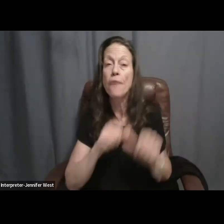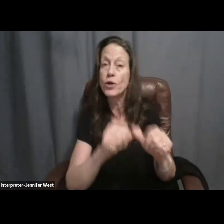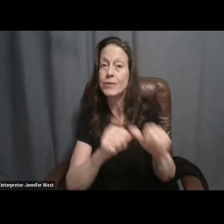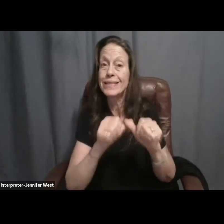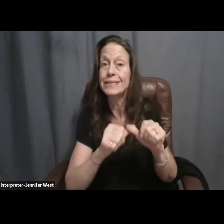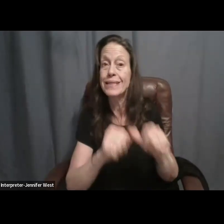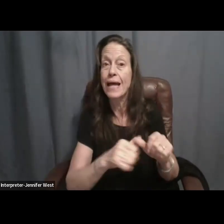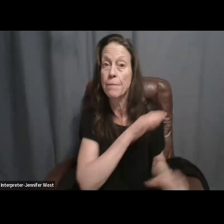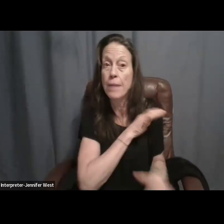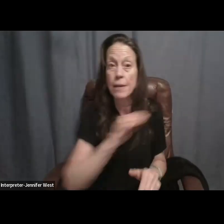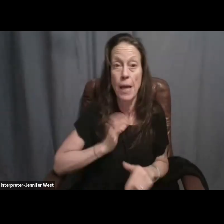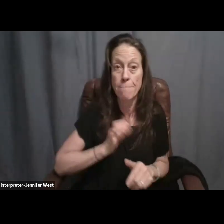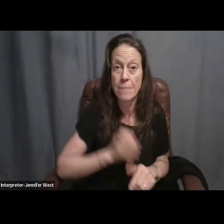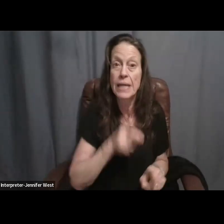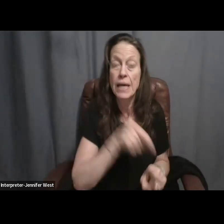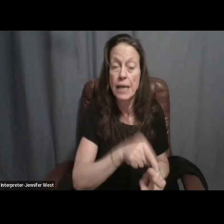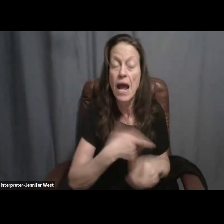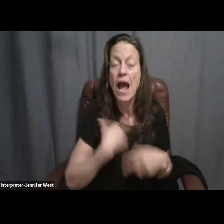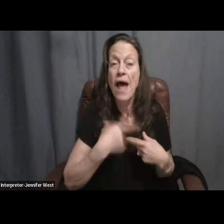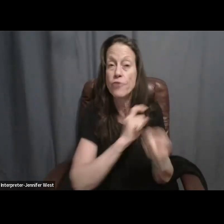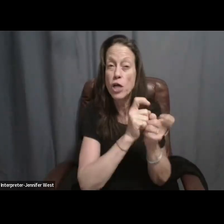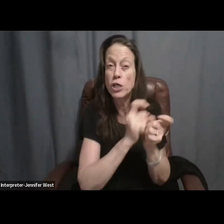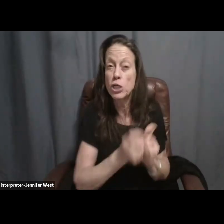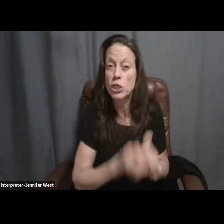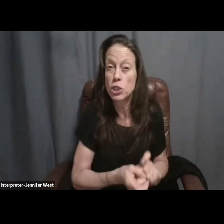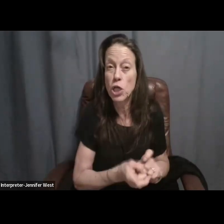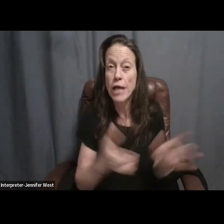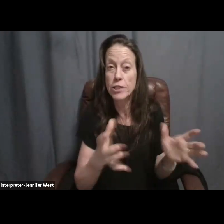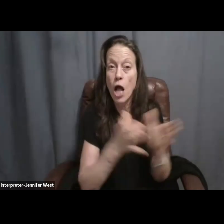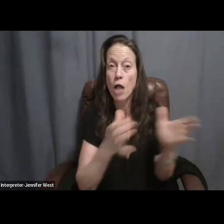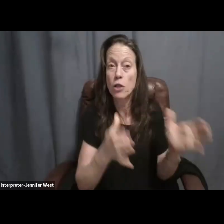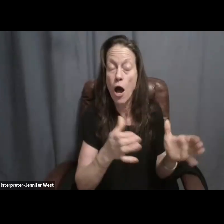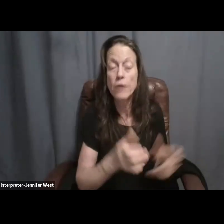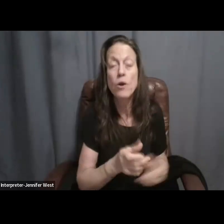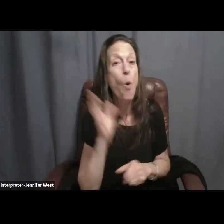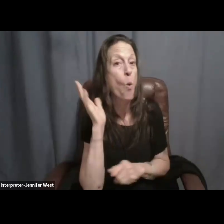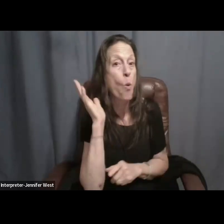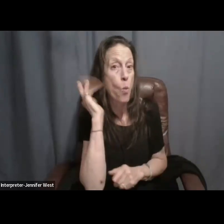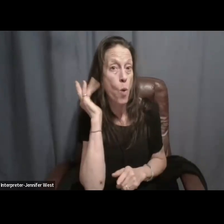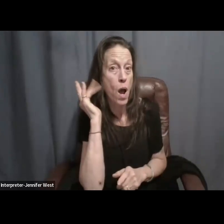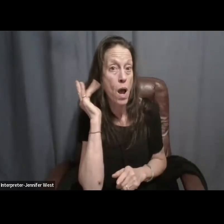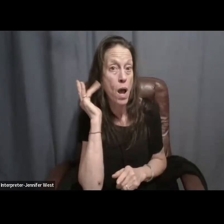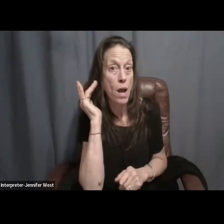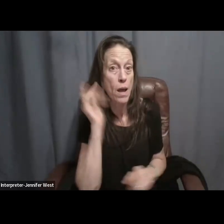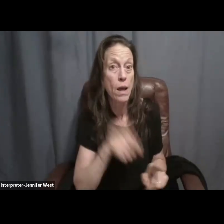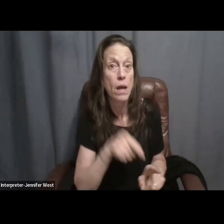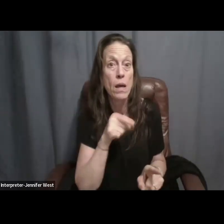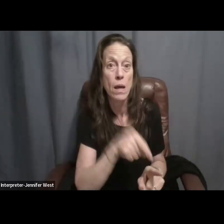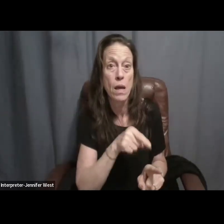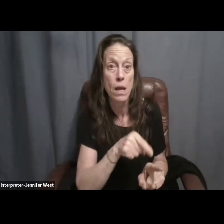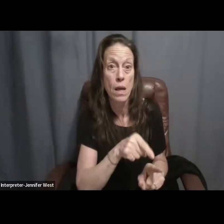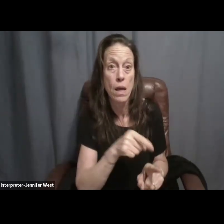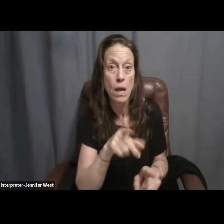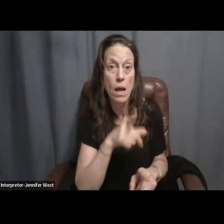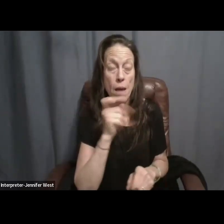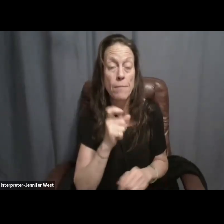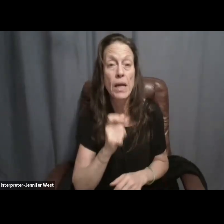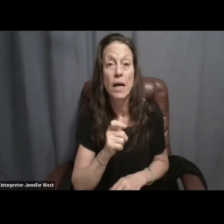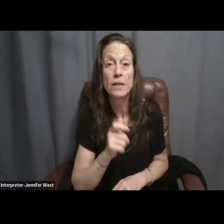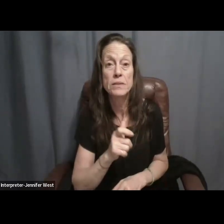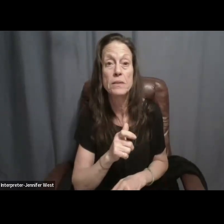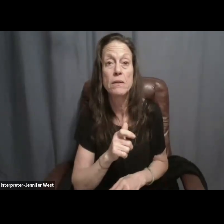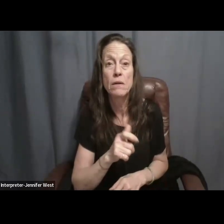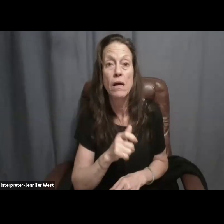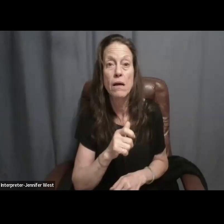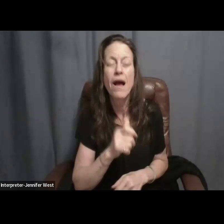They're making all of these changes in part because they are somewhat or were out of